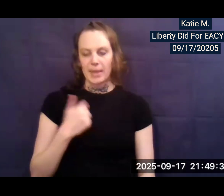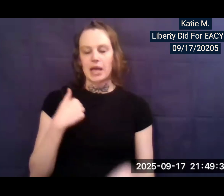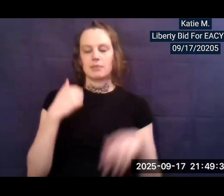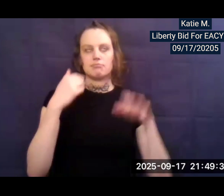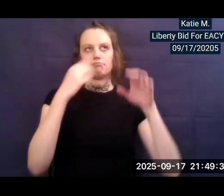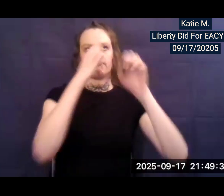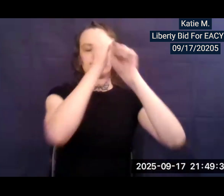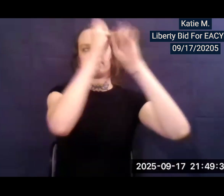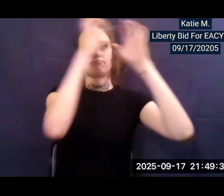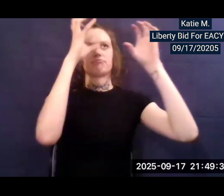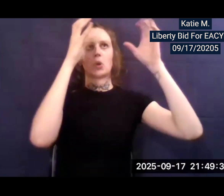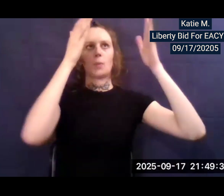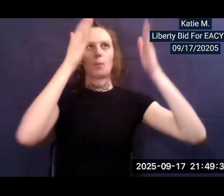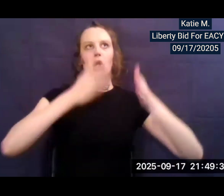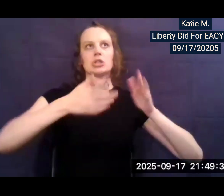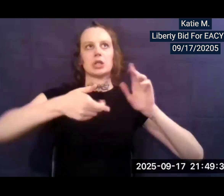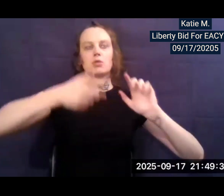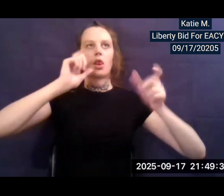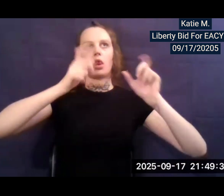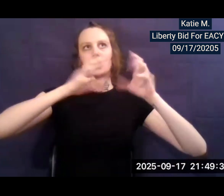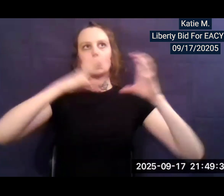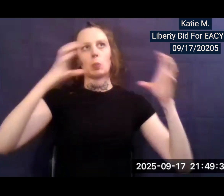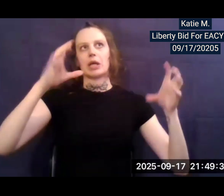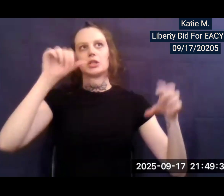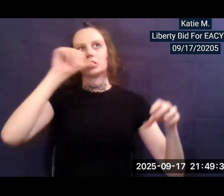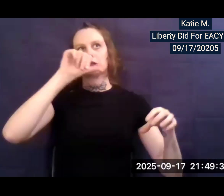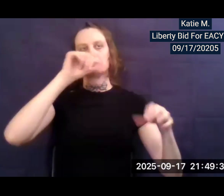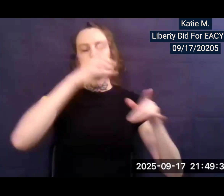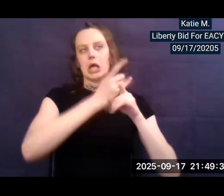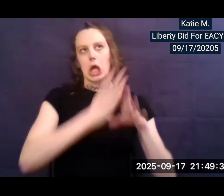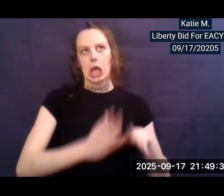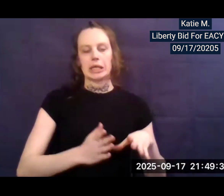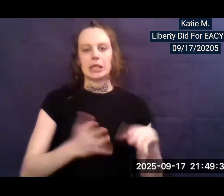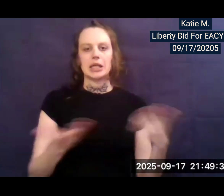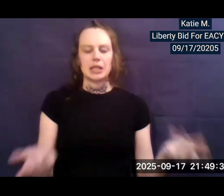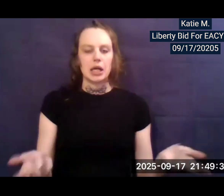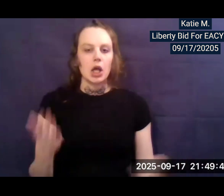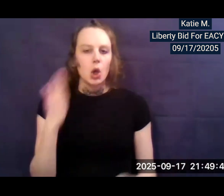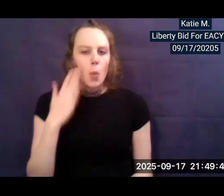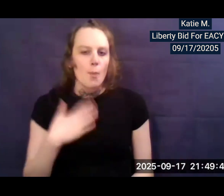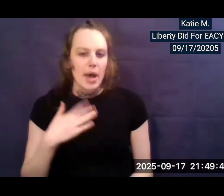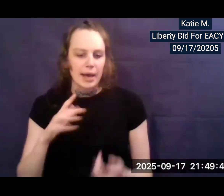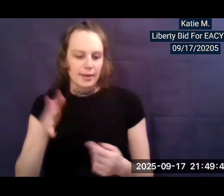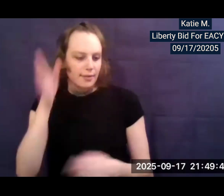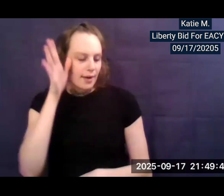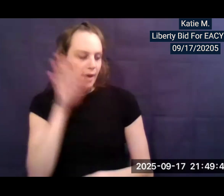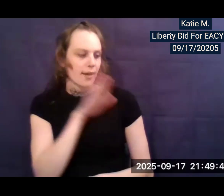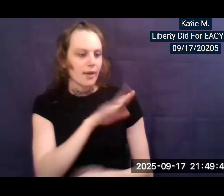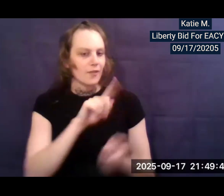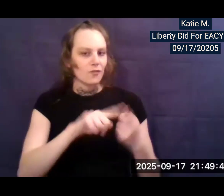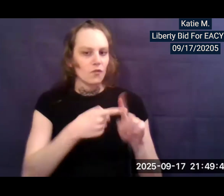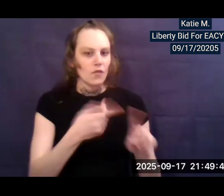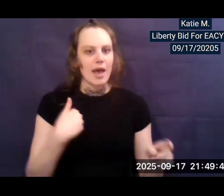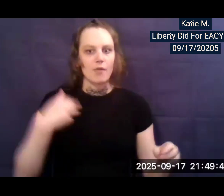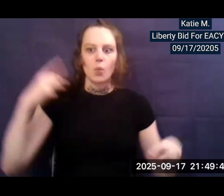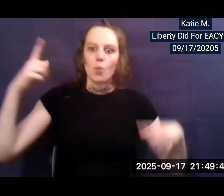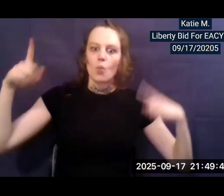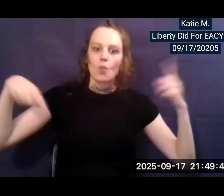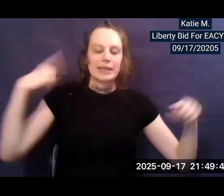was an alcoholic. My dad and his friends, they had like these wild stories. Like I'm from New